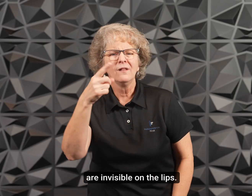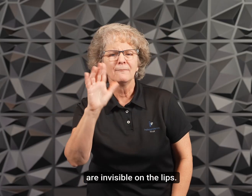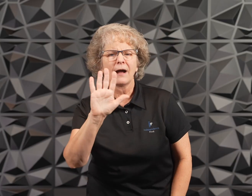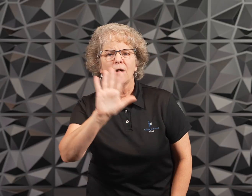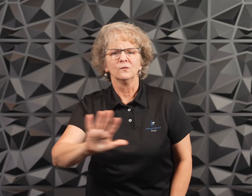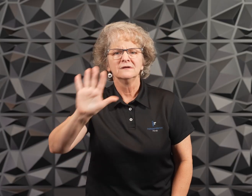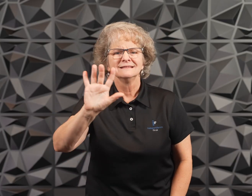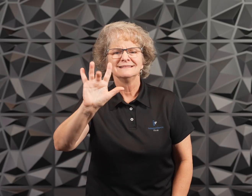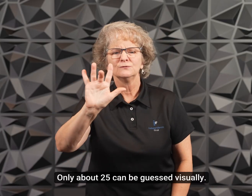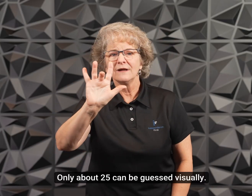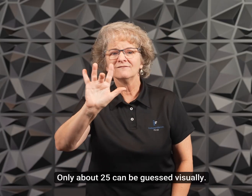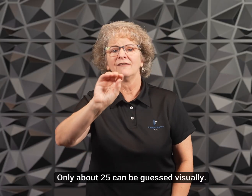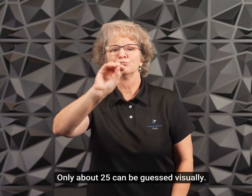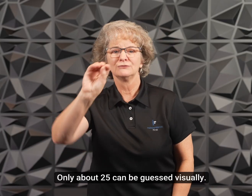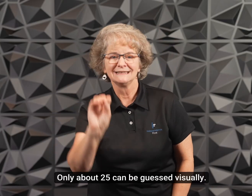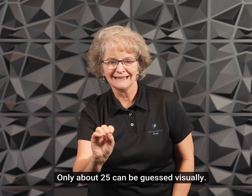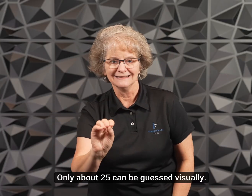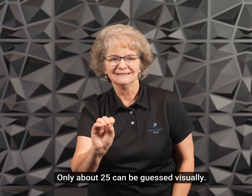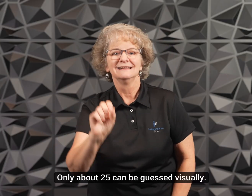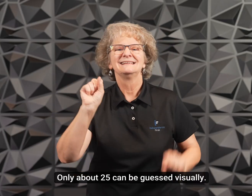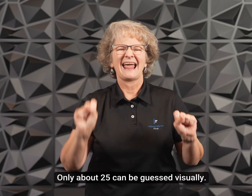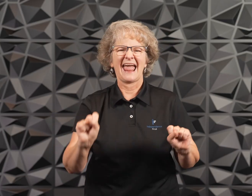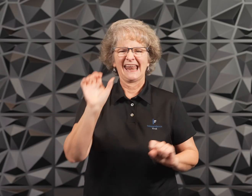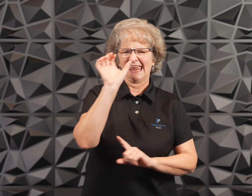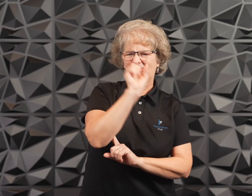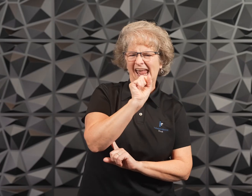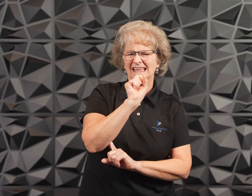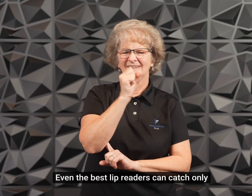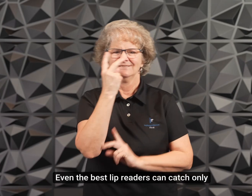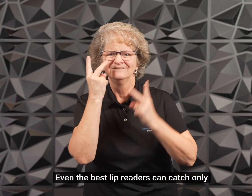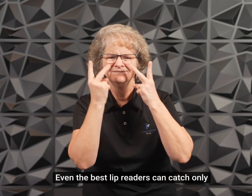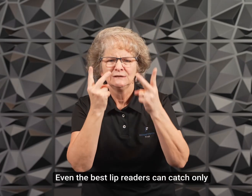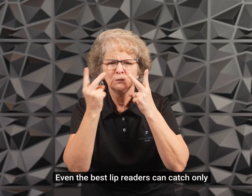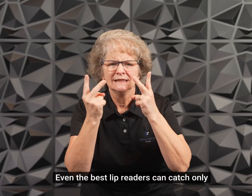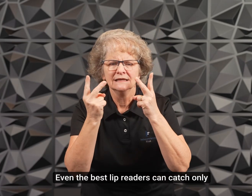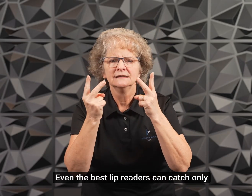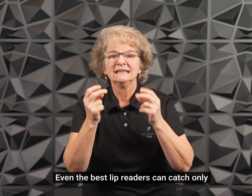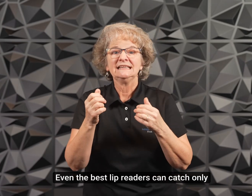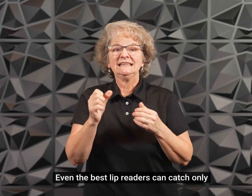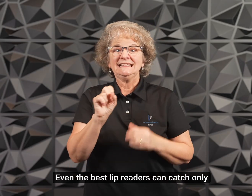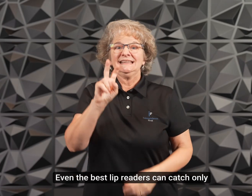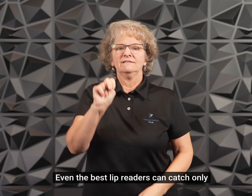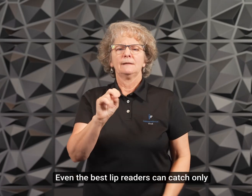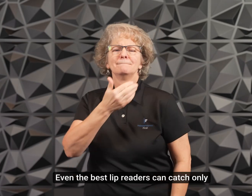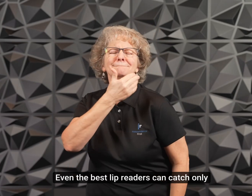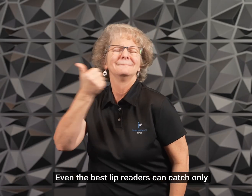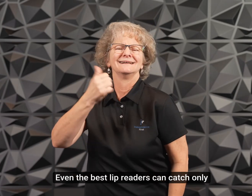lips. Only about 25 can be guessed visually. Even the best lip